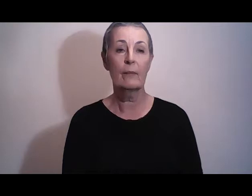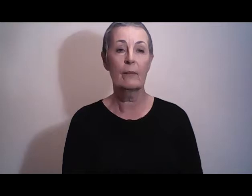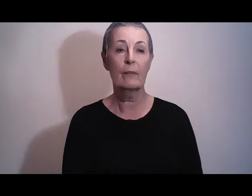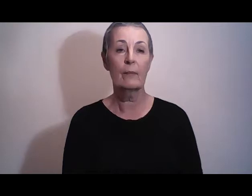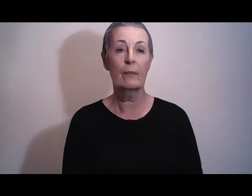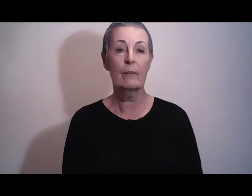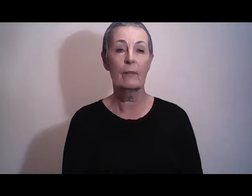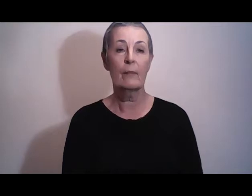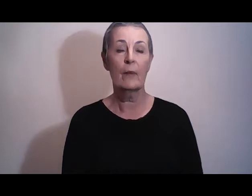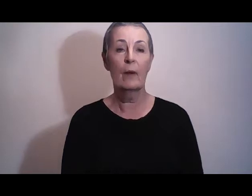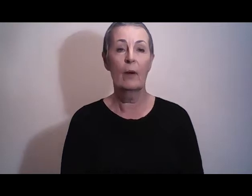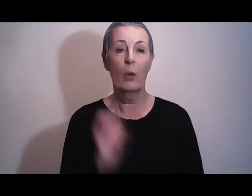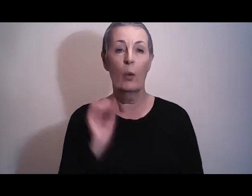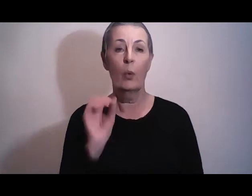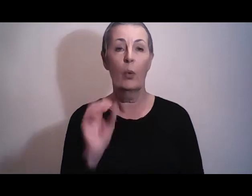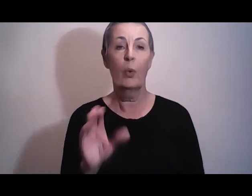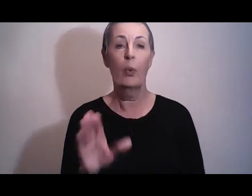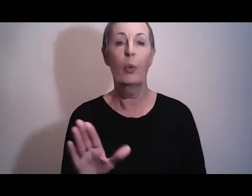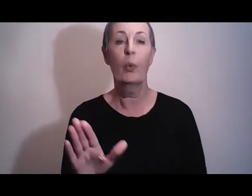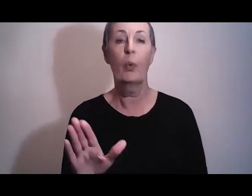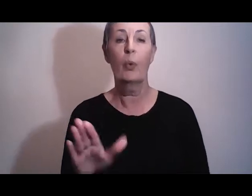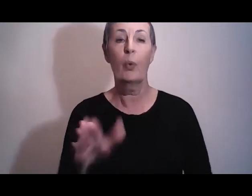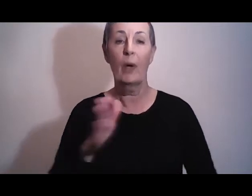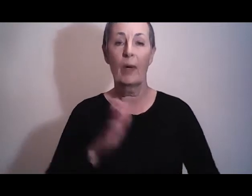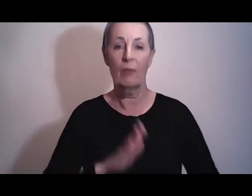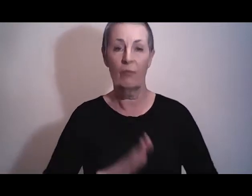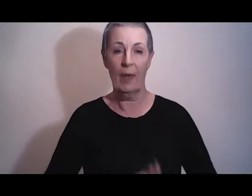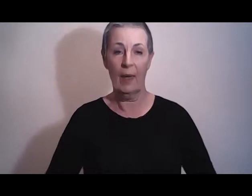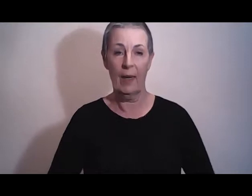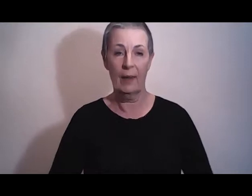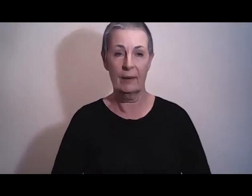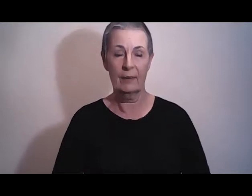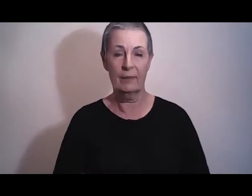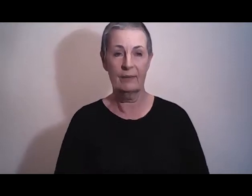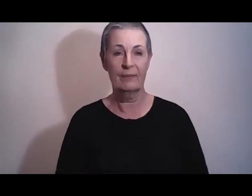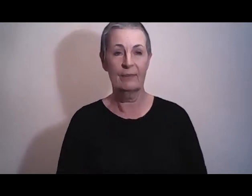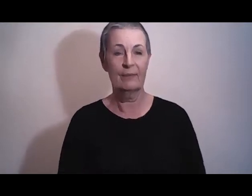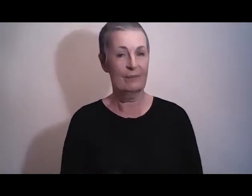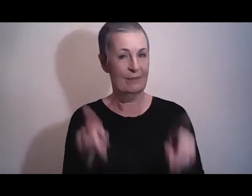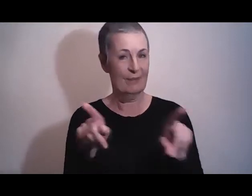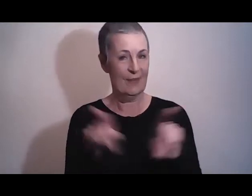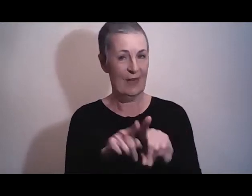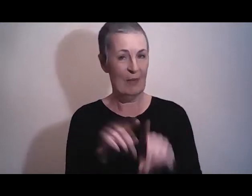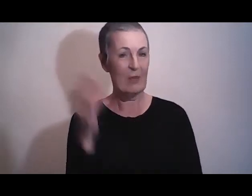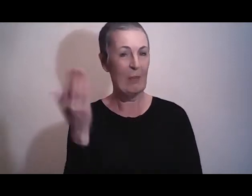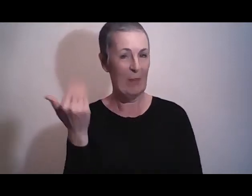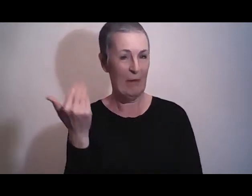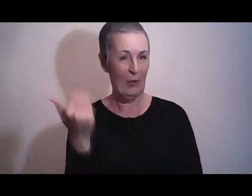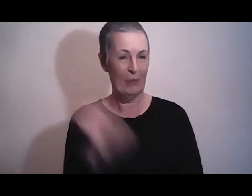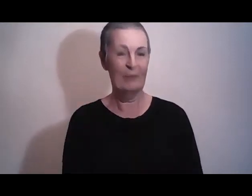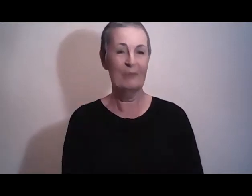And exhale and relax. Same for your hands.